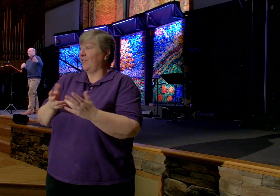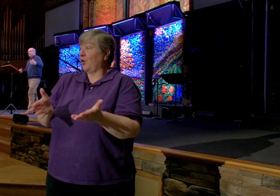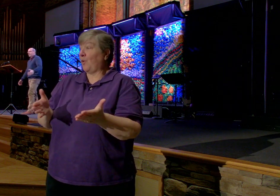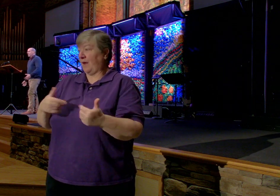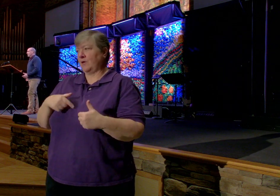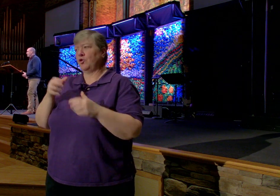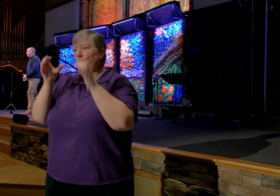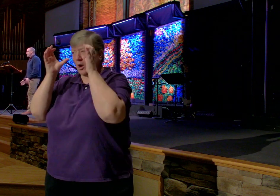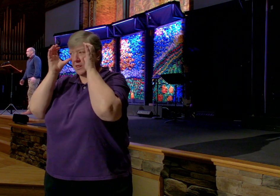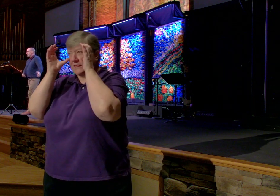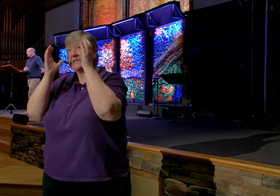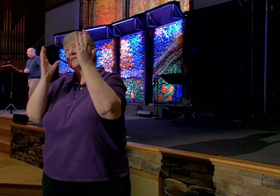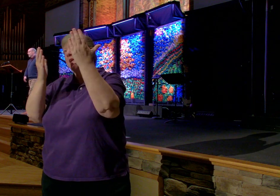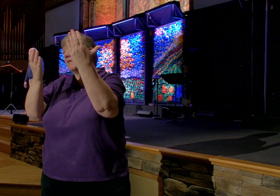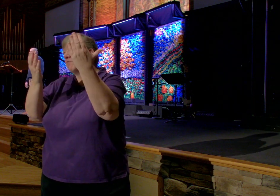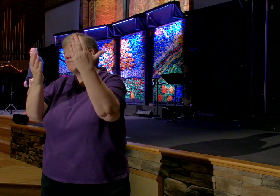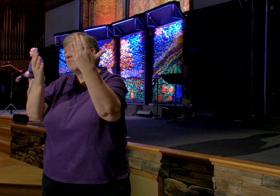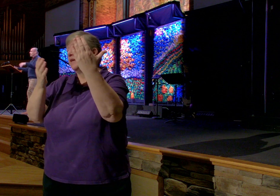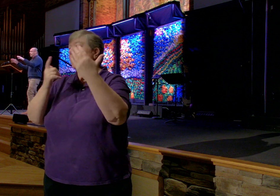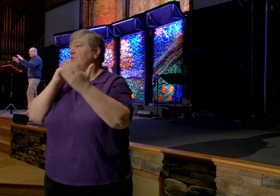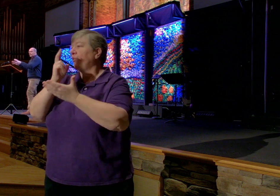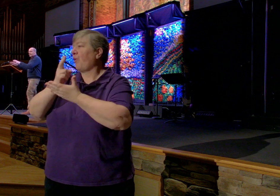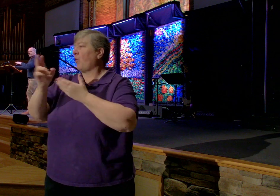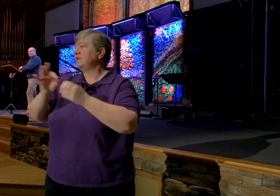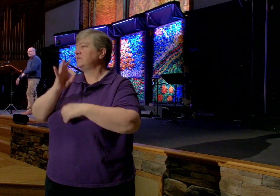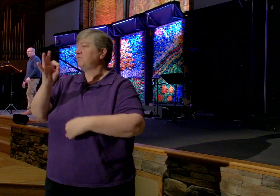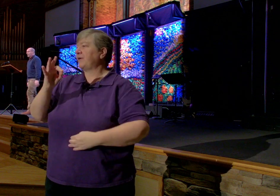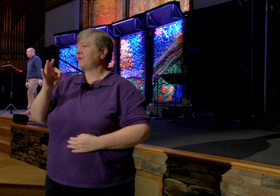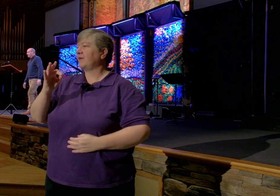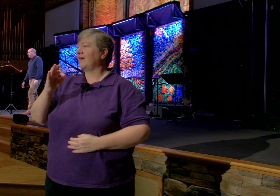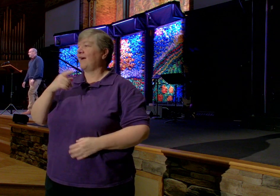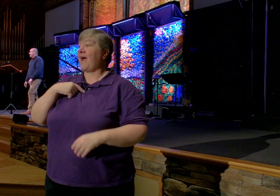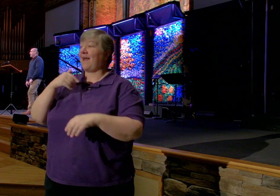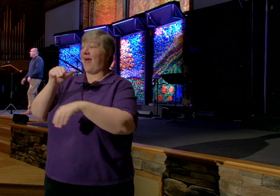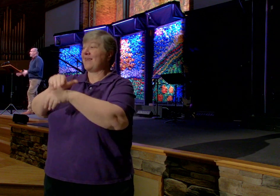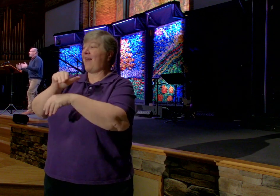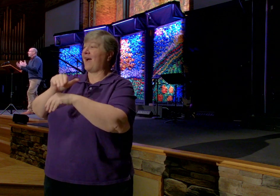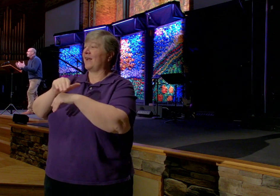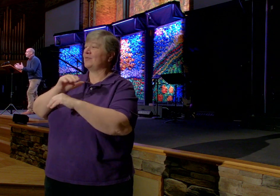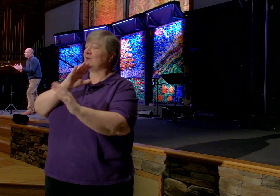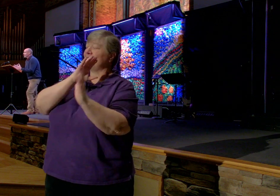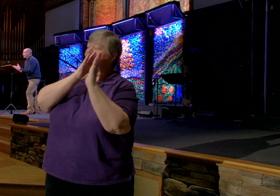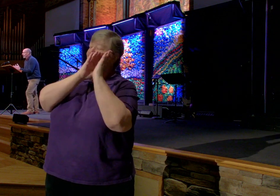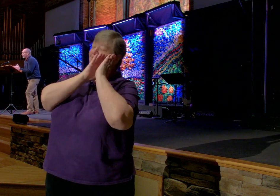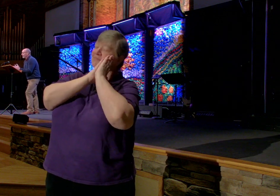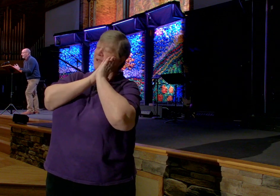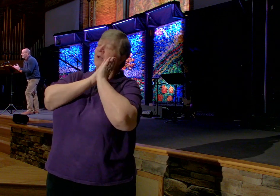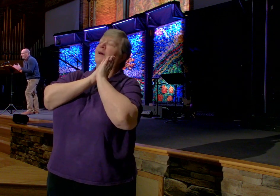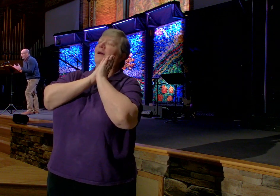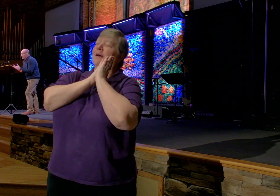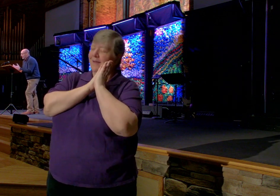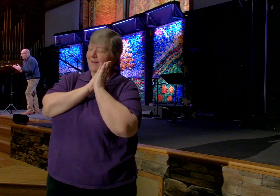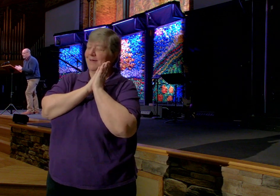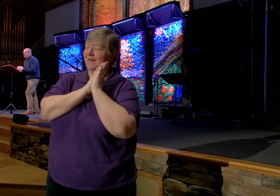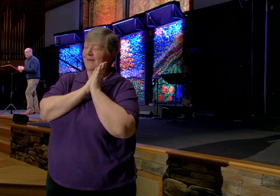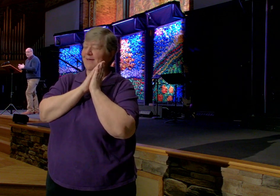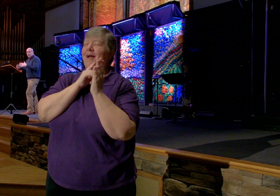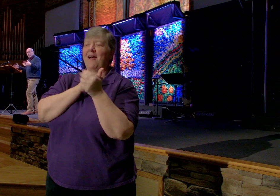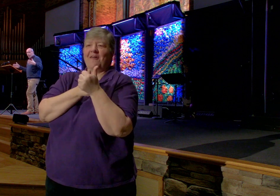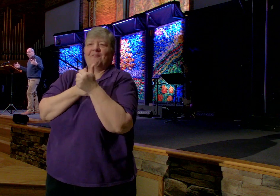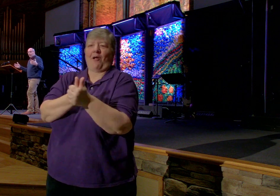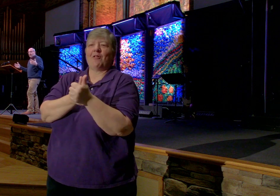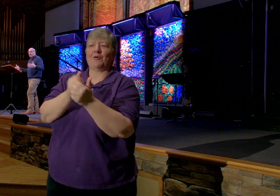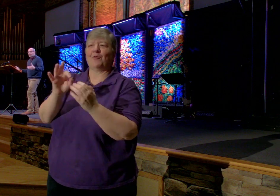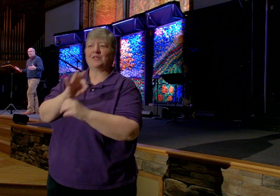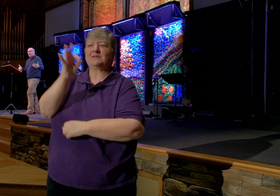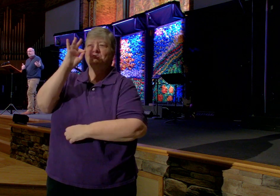either way, you are listening to the Holy Spirit throughout your life, and you can put your head on your pillow at night knowing you have cooperated